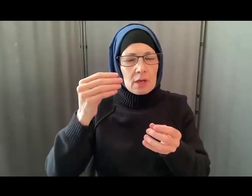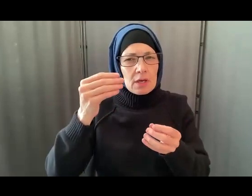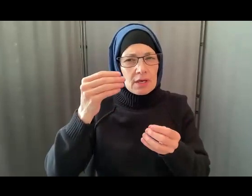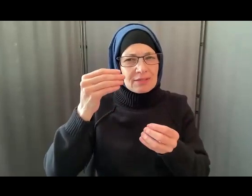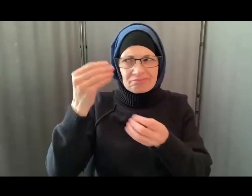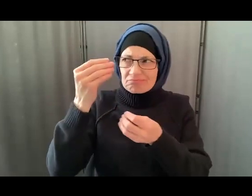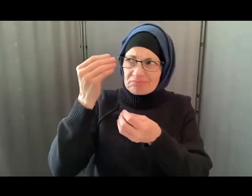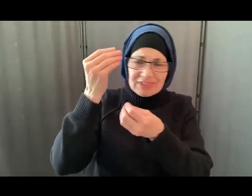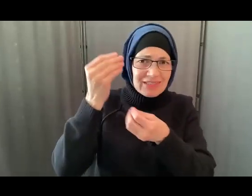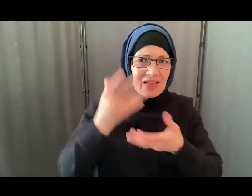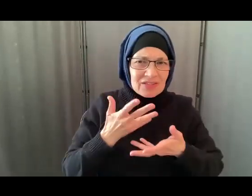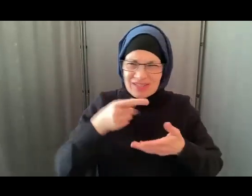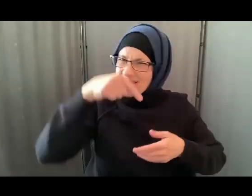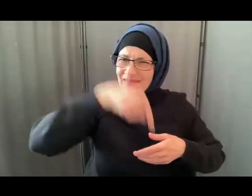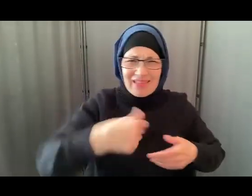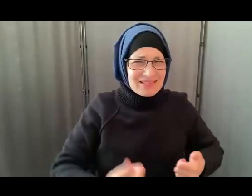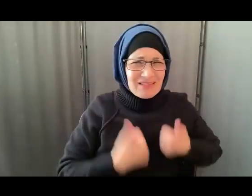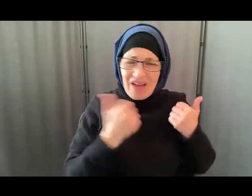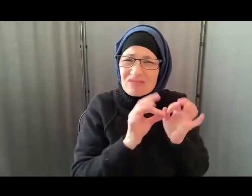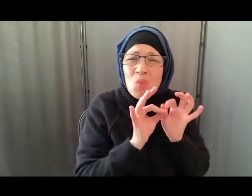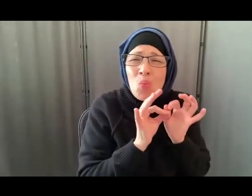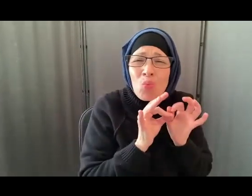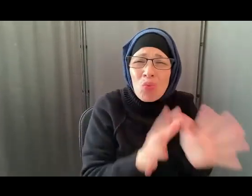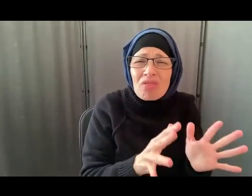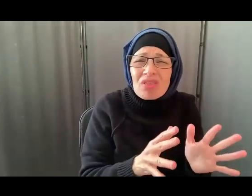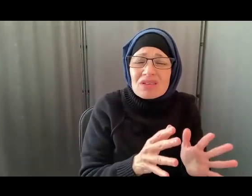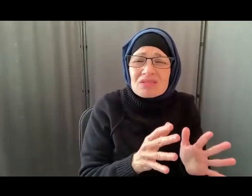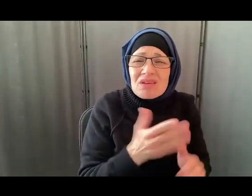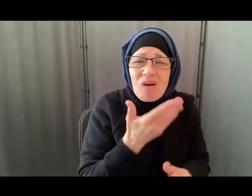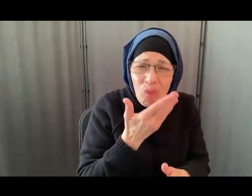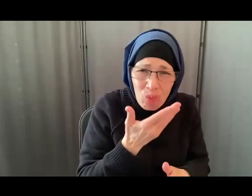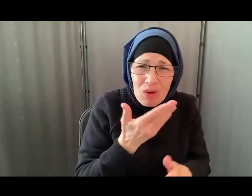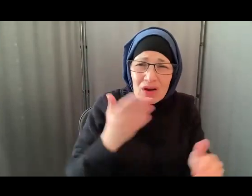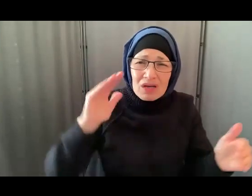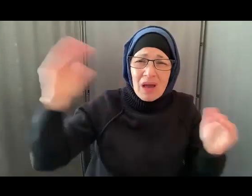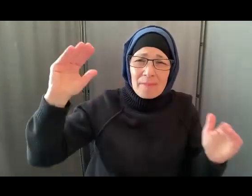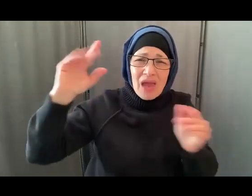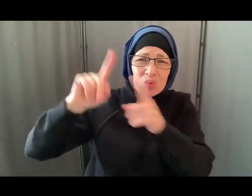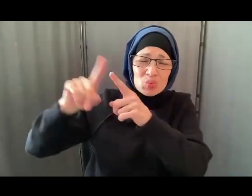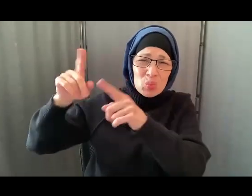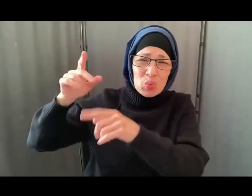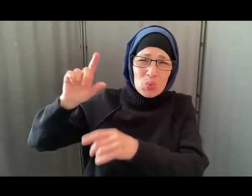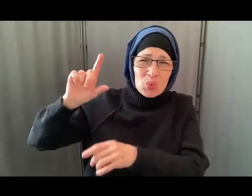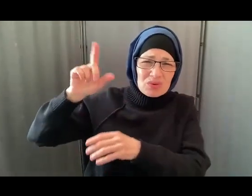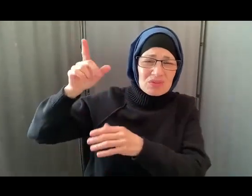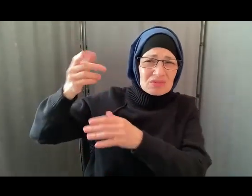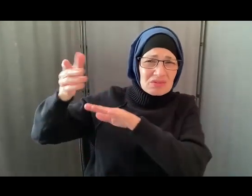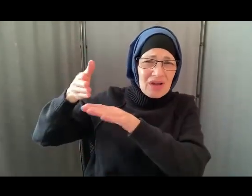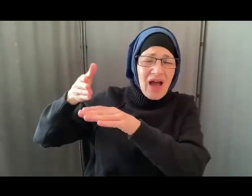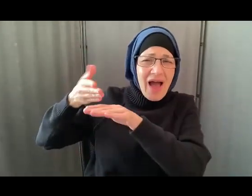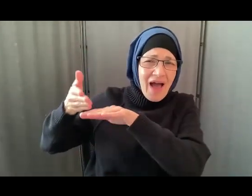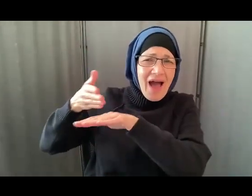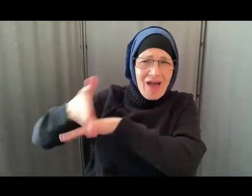is not worth it compared to the hereafter. This doesn't mean that it equals real